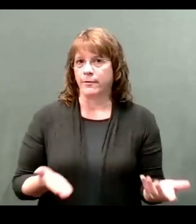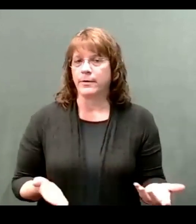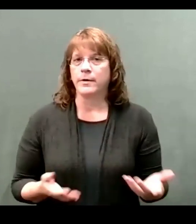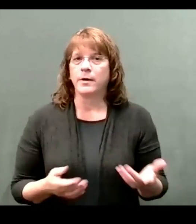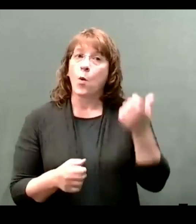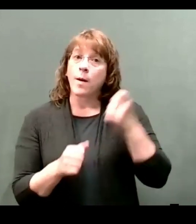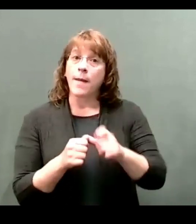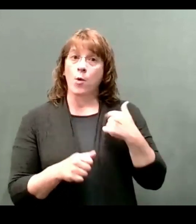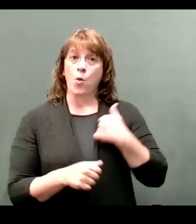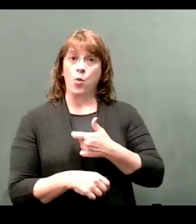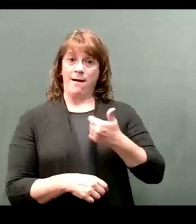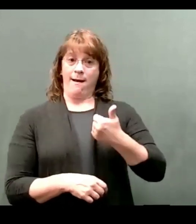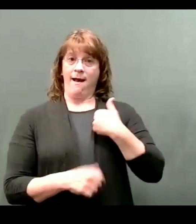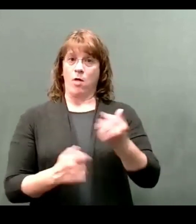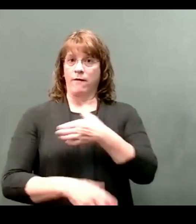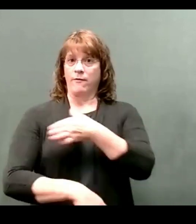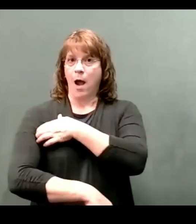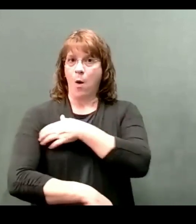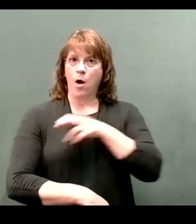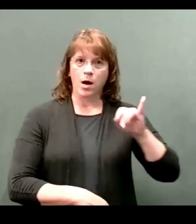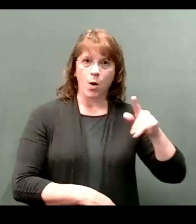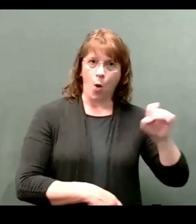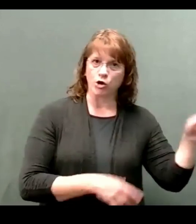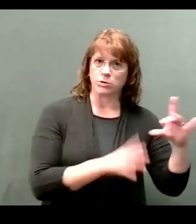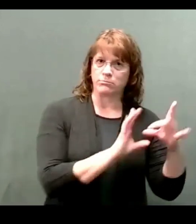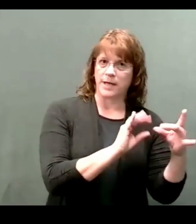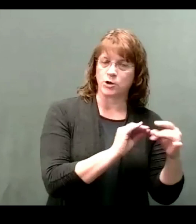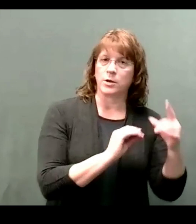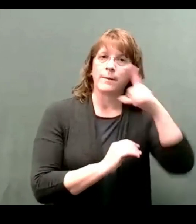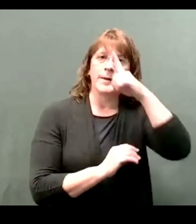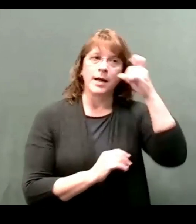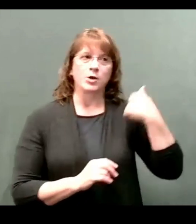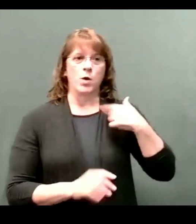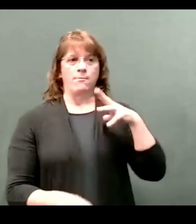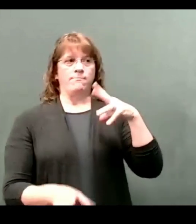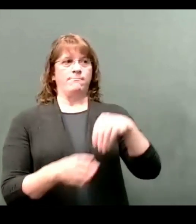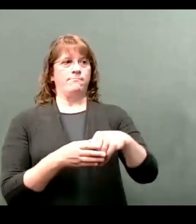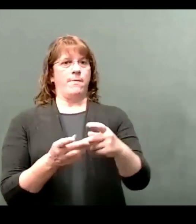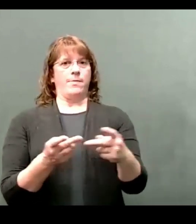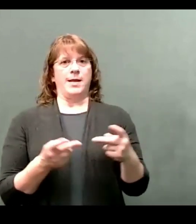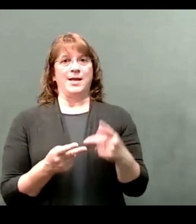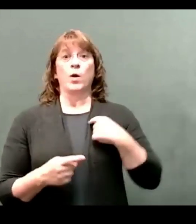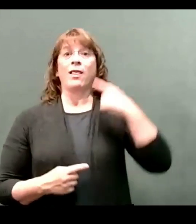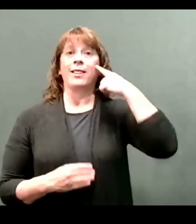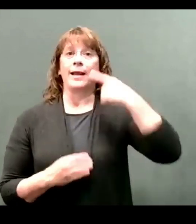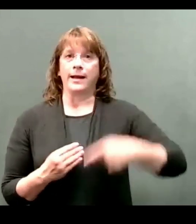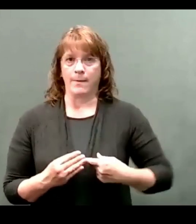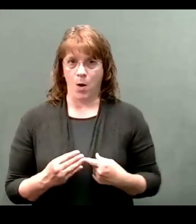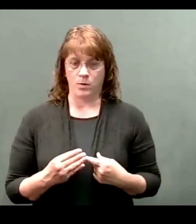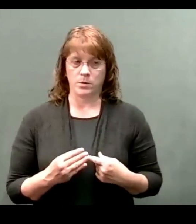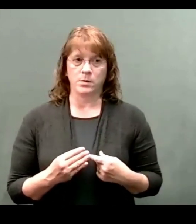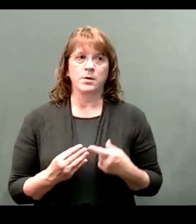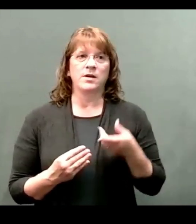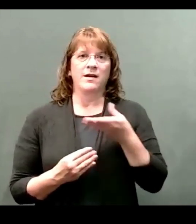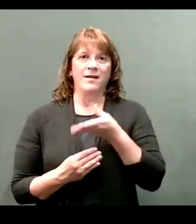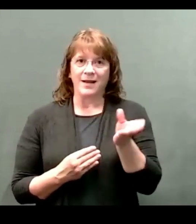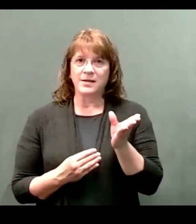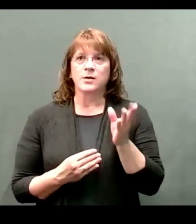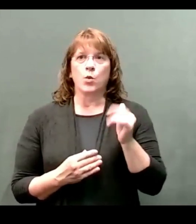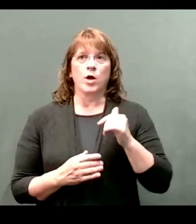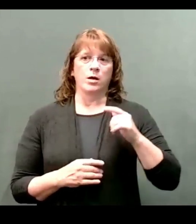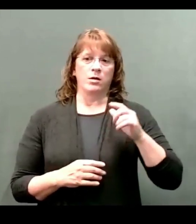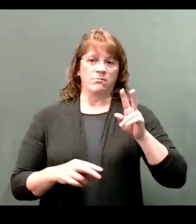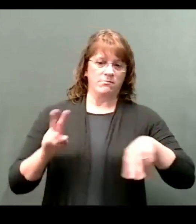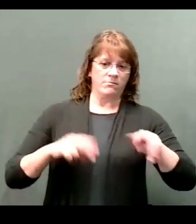we hold a lot of power, as Nicole mentioned, just by dint of being in a spot where we are even thinking about these or